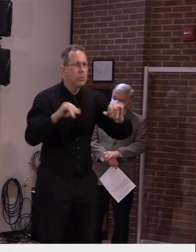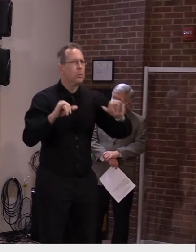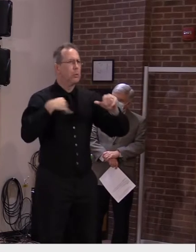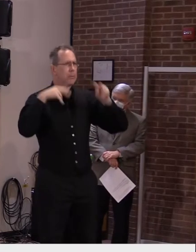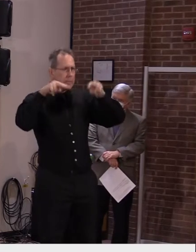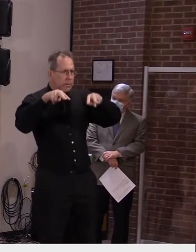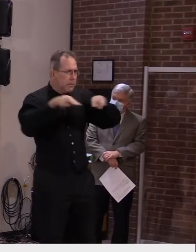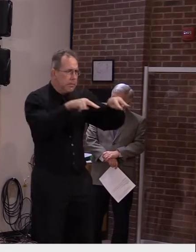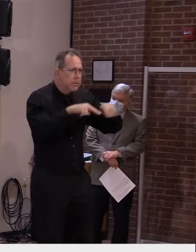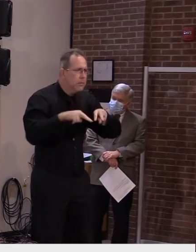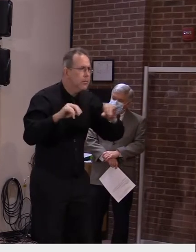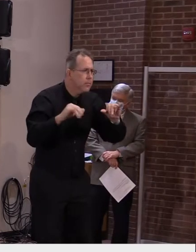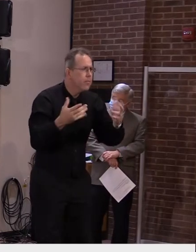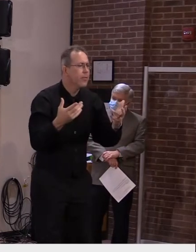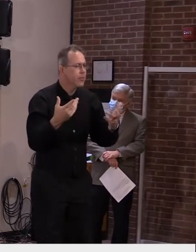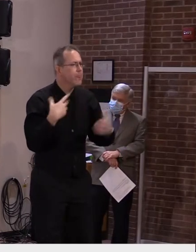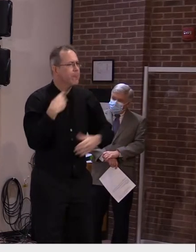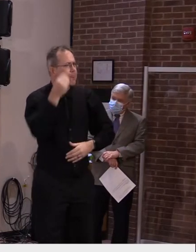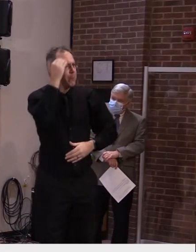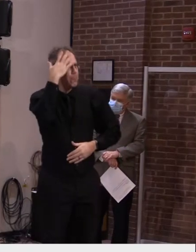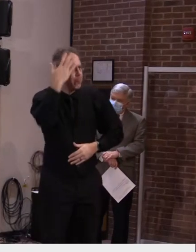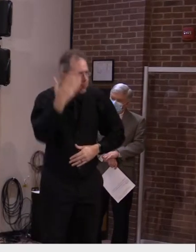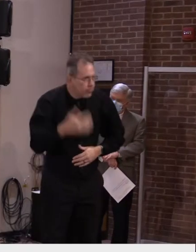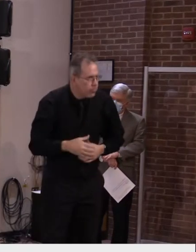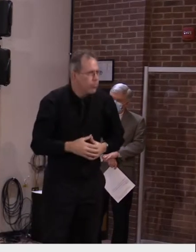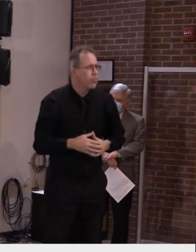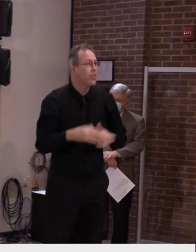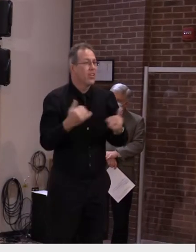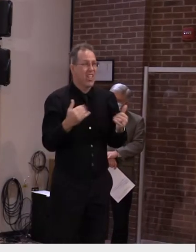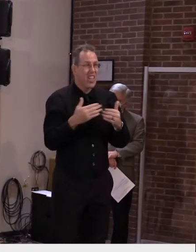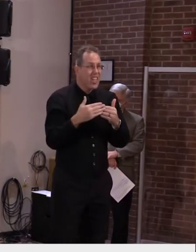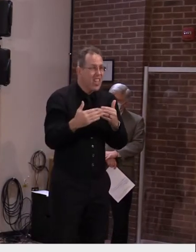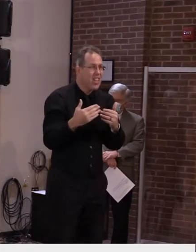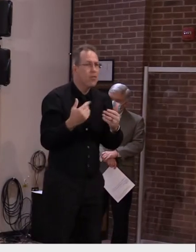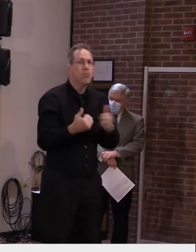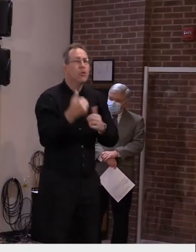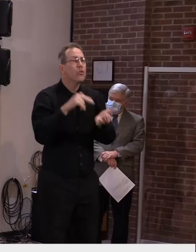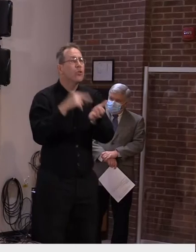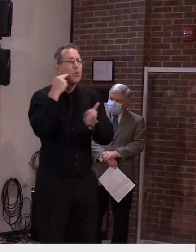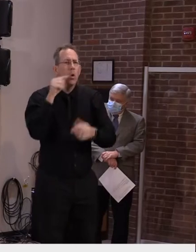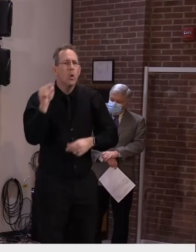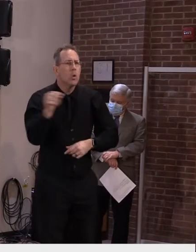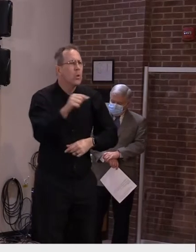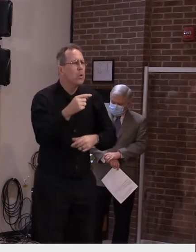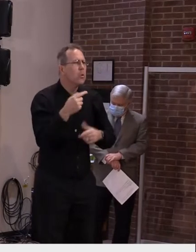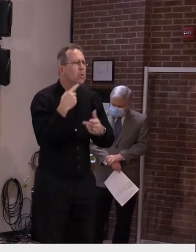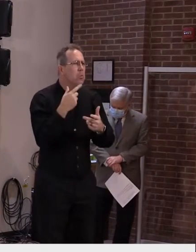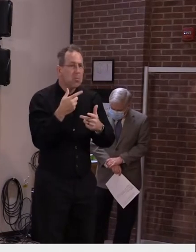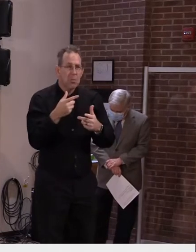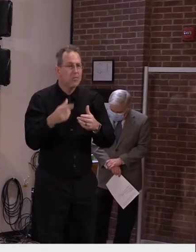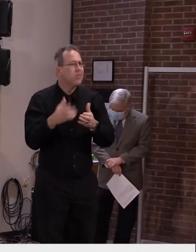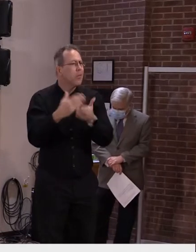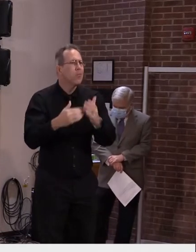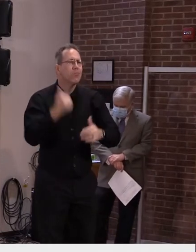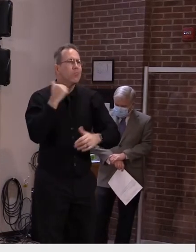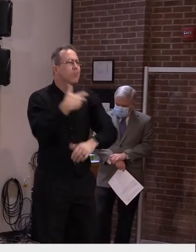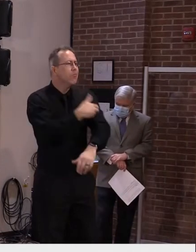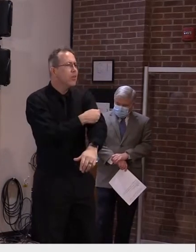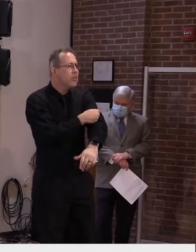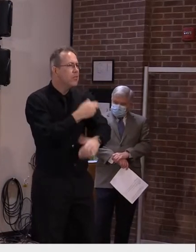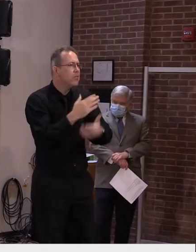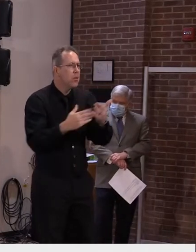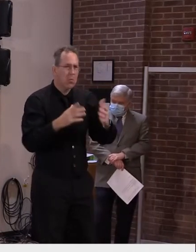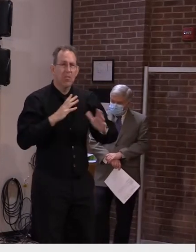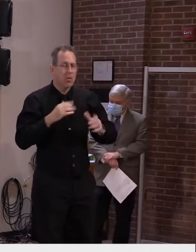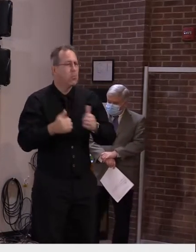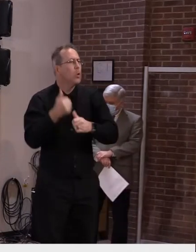seeing most of the facilities being very protected by the vaccines and boosters that have been provided